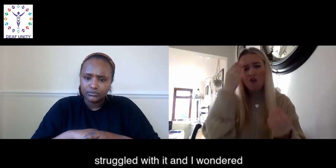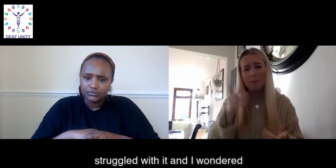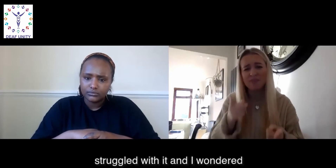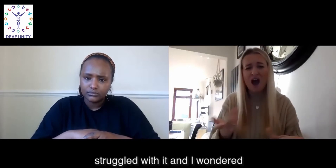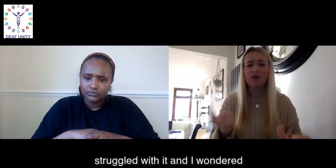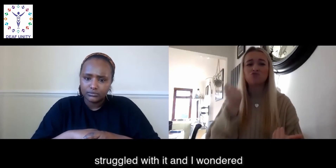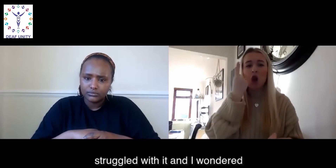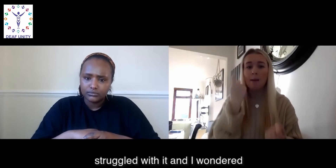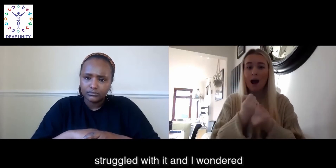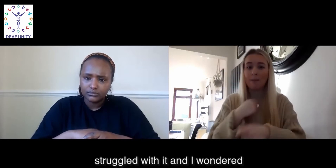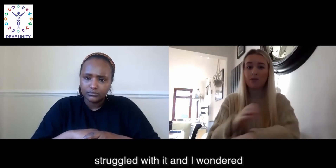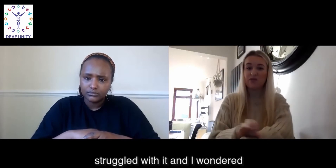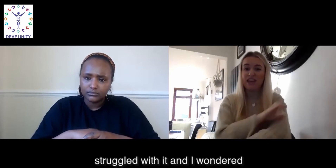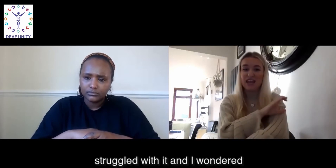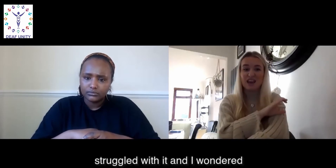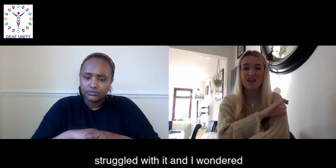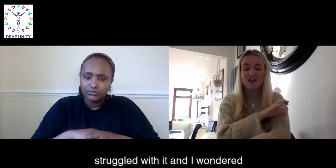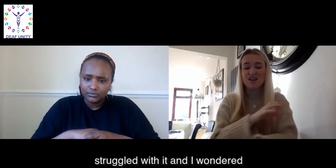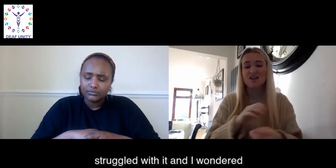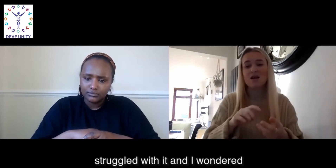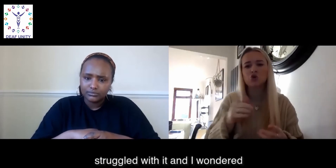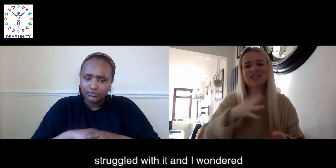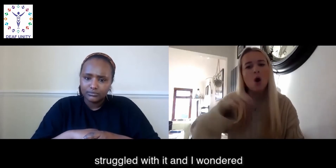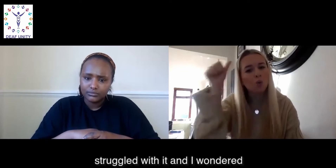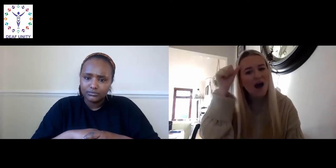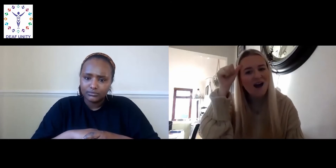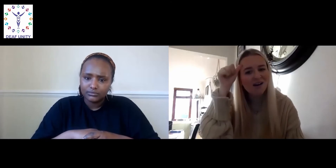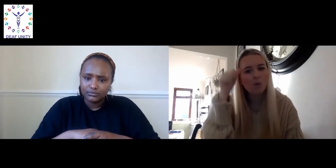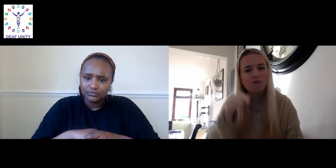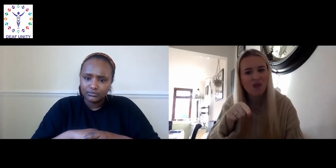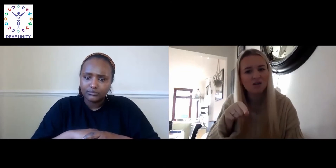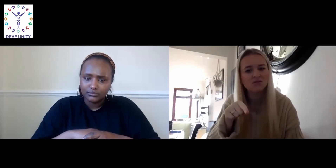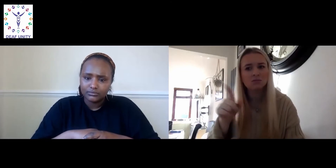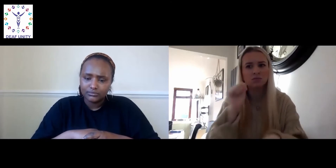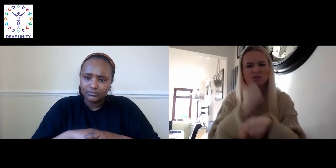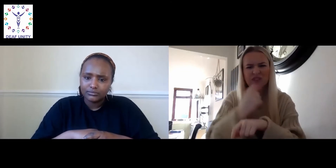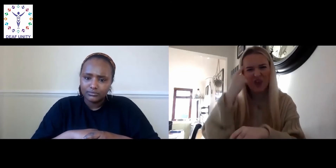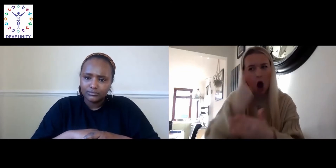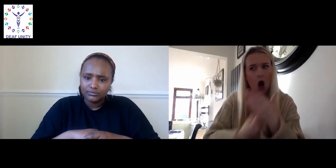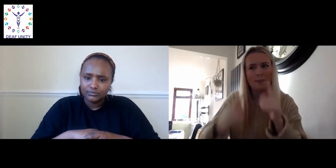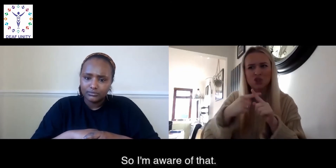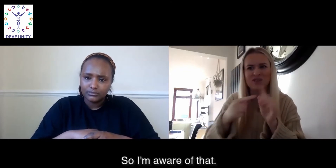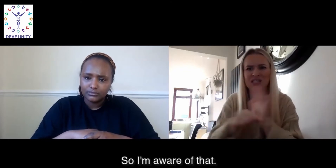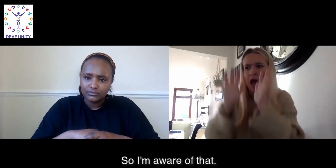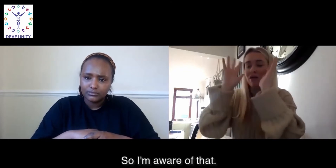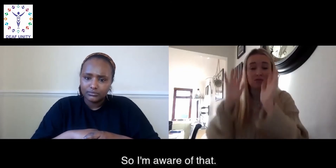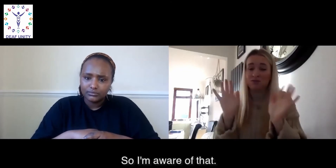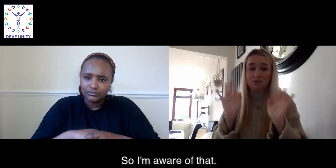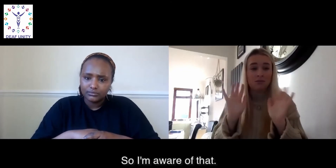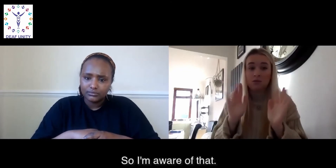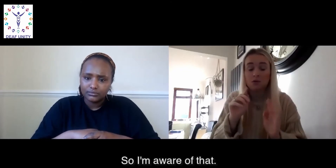wondered how I'd cope, but I realised it made me quite thick-skinned, so I'm aware of